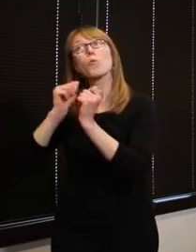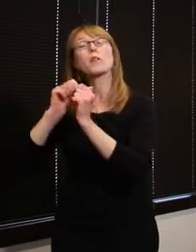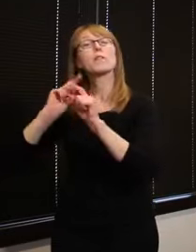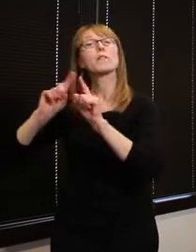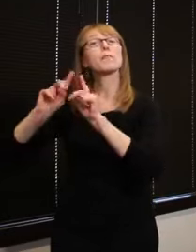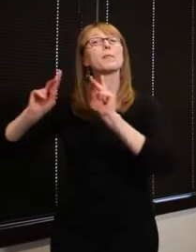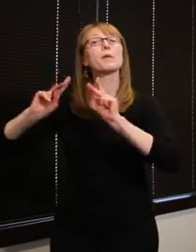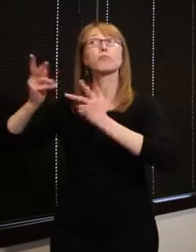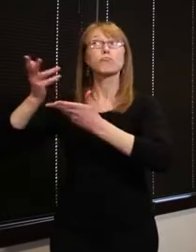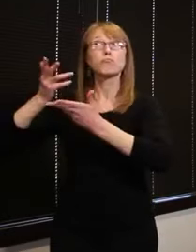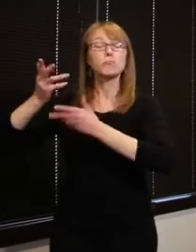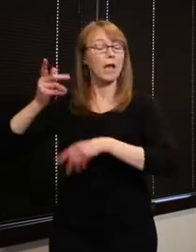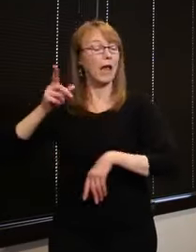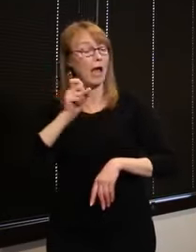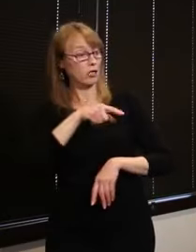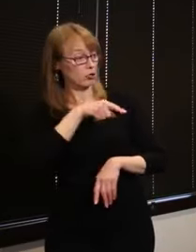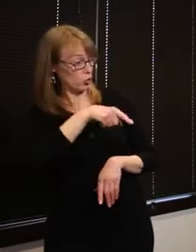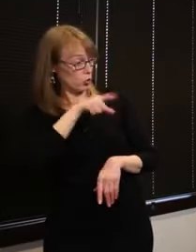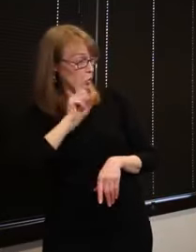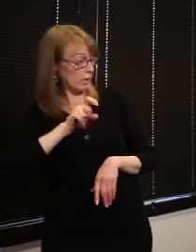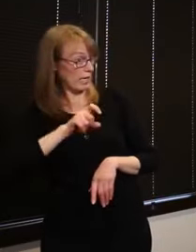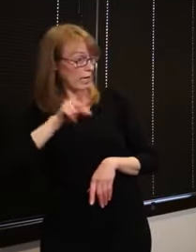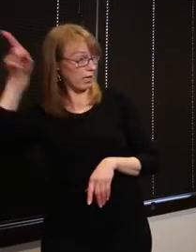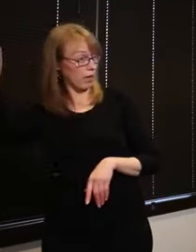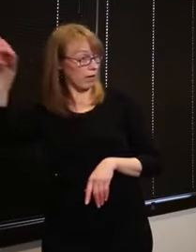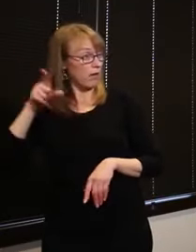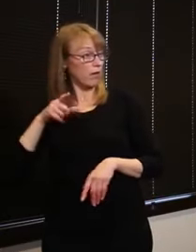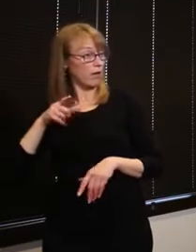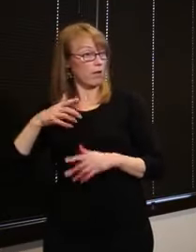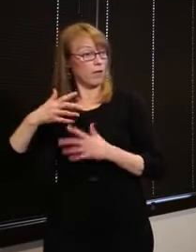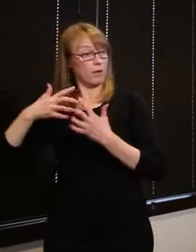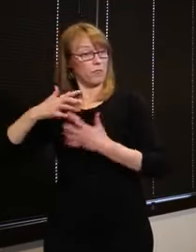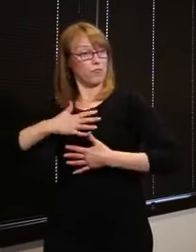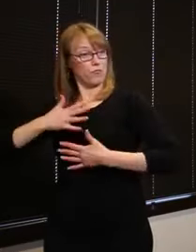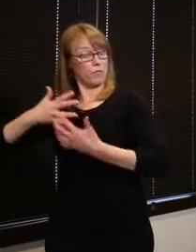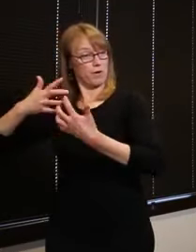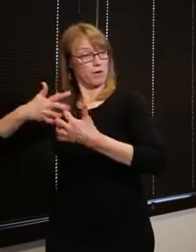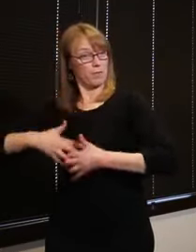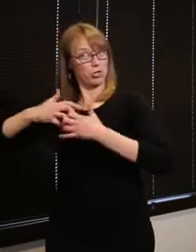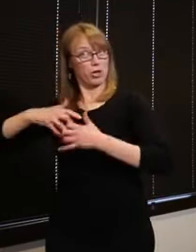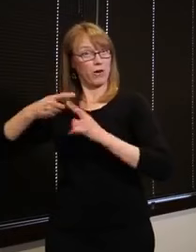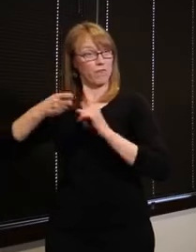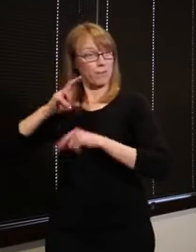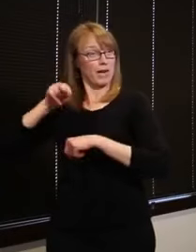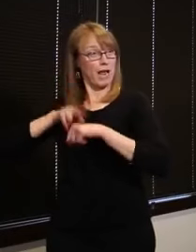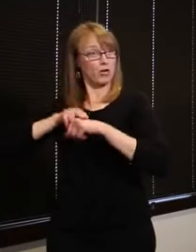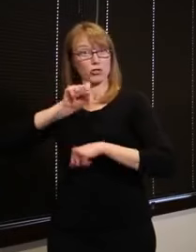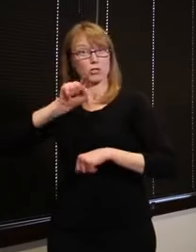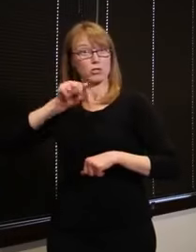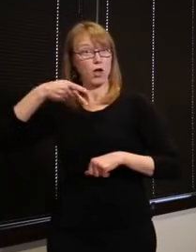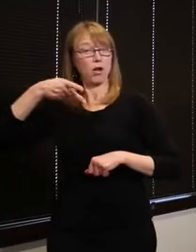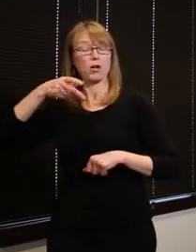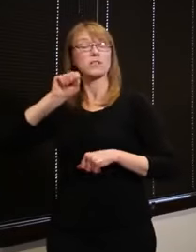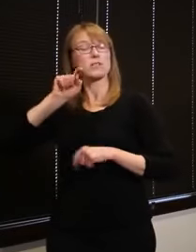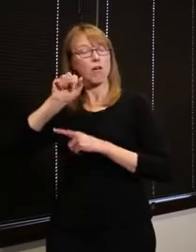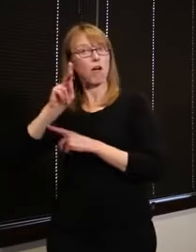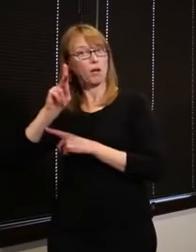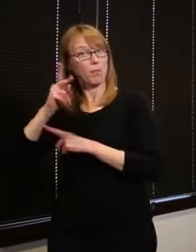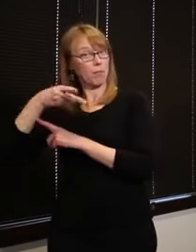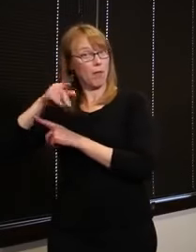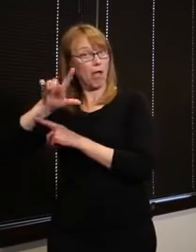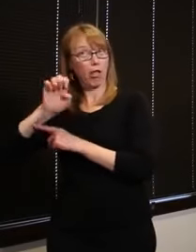But the way that you process requesting them, you have to show need. And right now, we've been very fortunate where